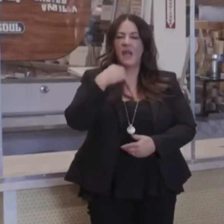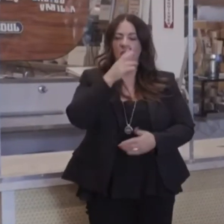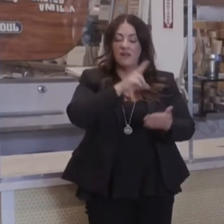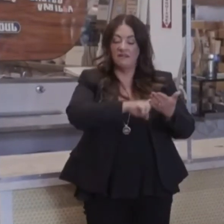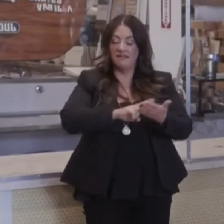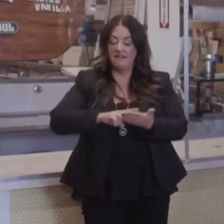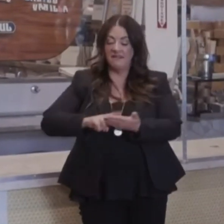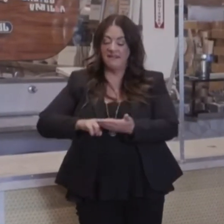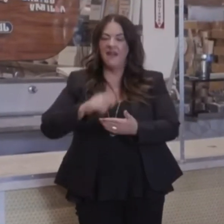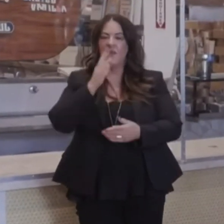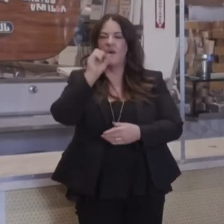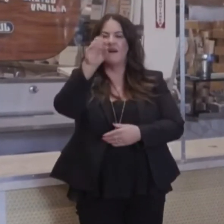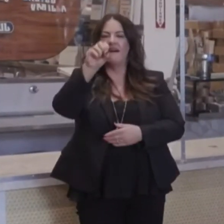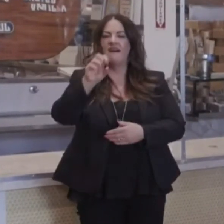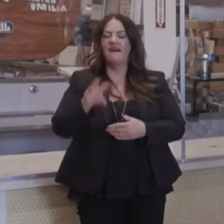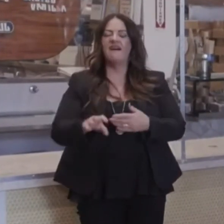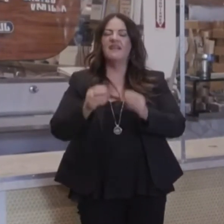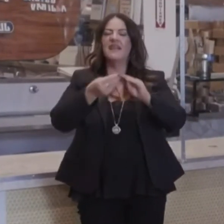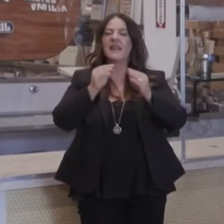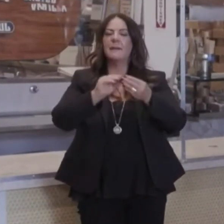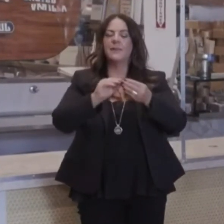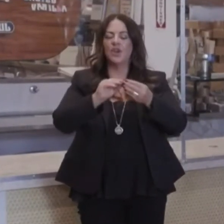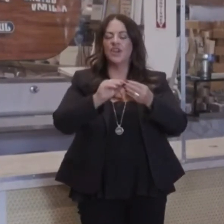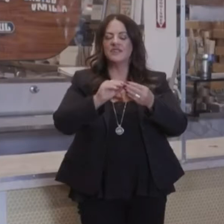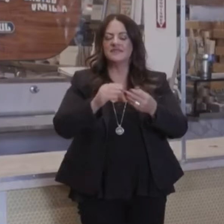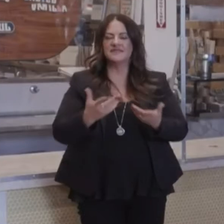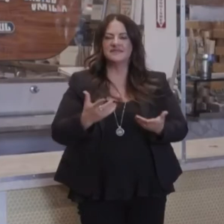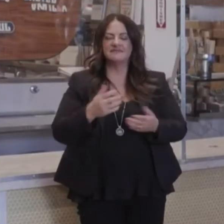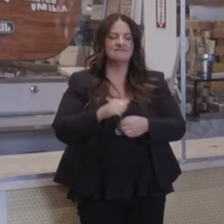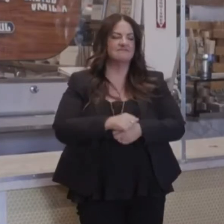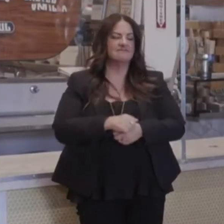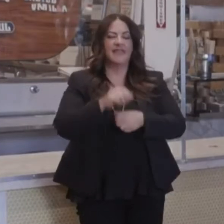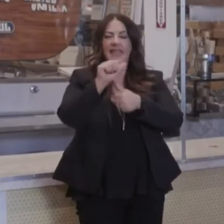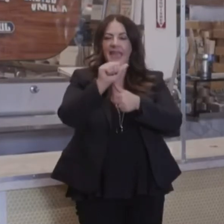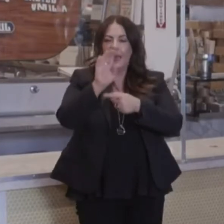of what we are signing.